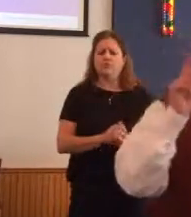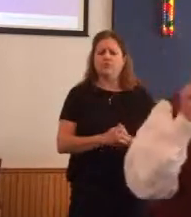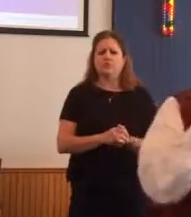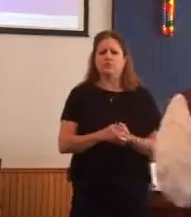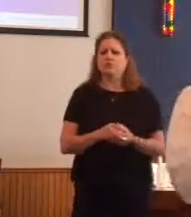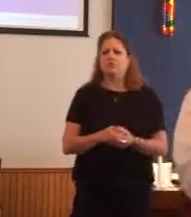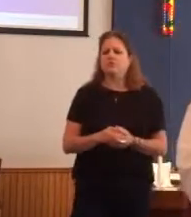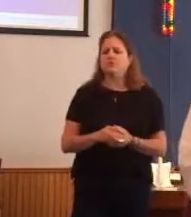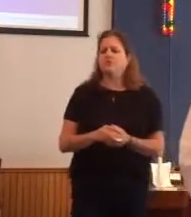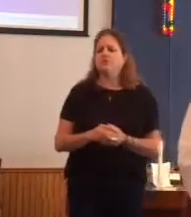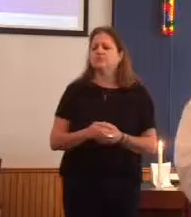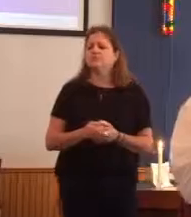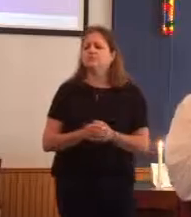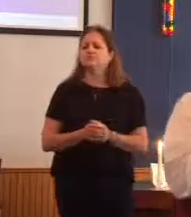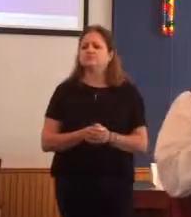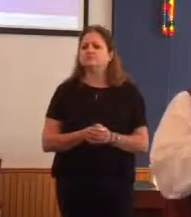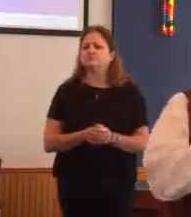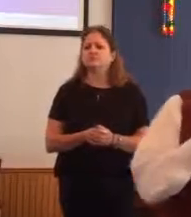Maybe